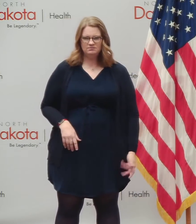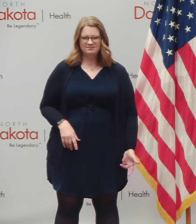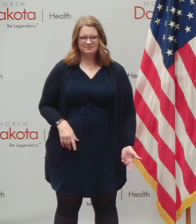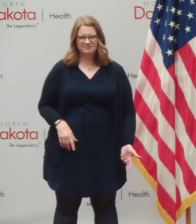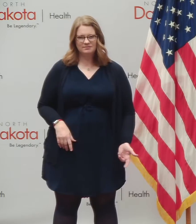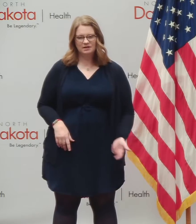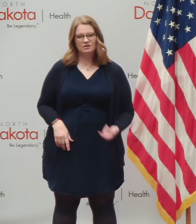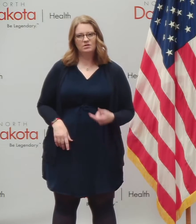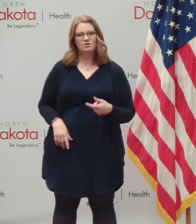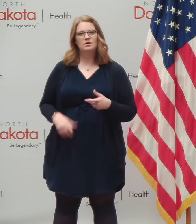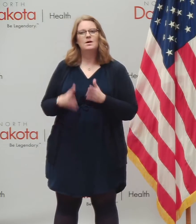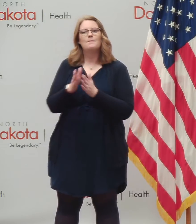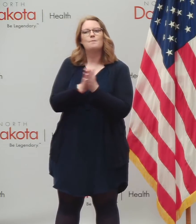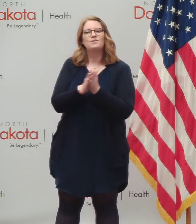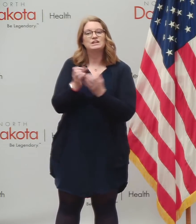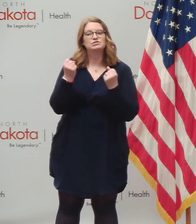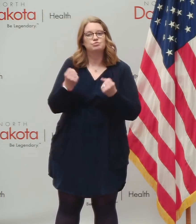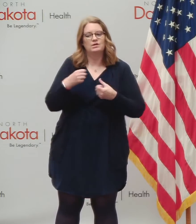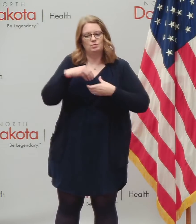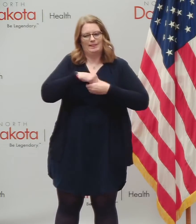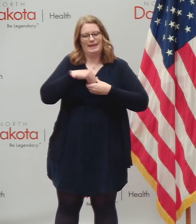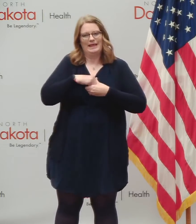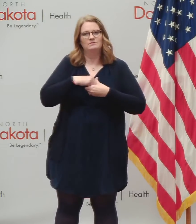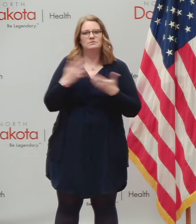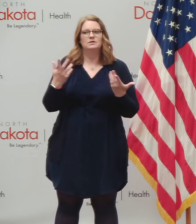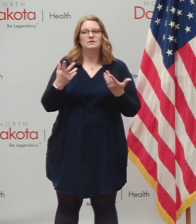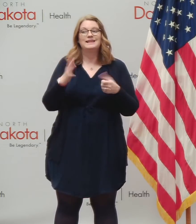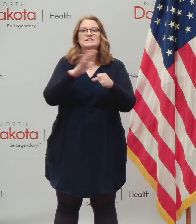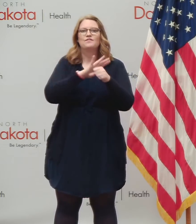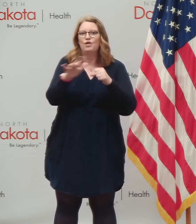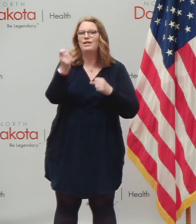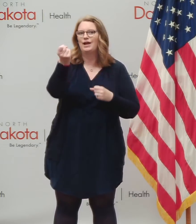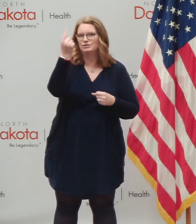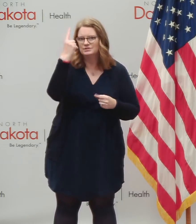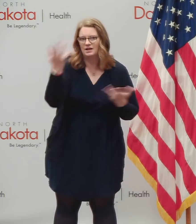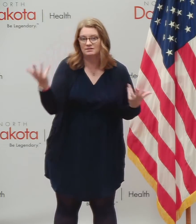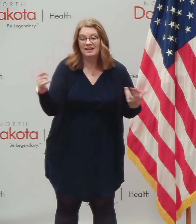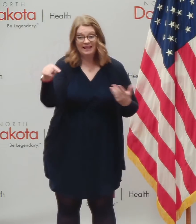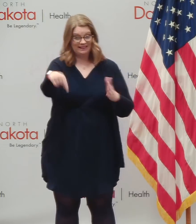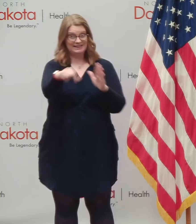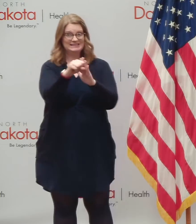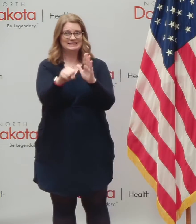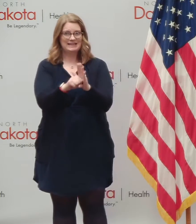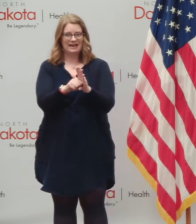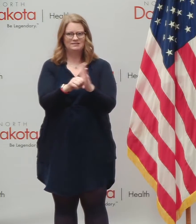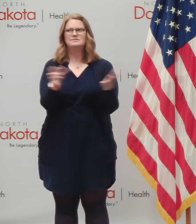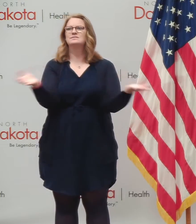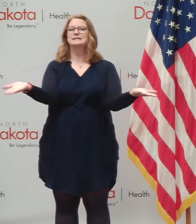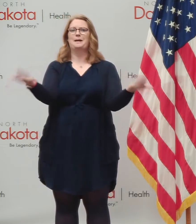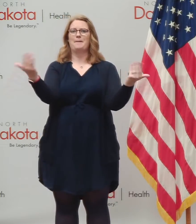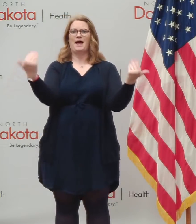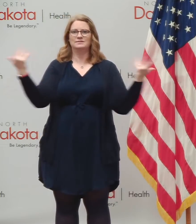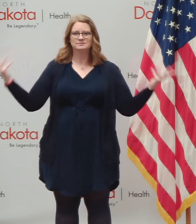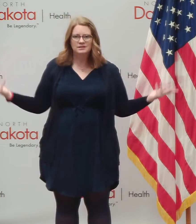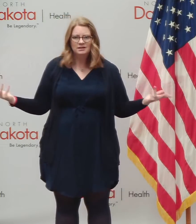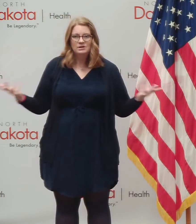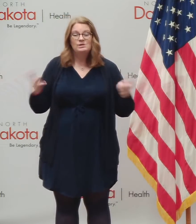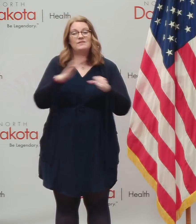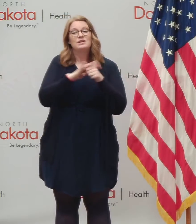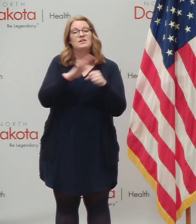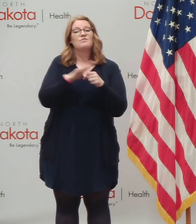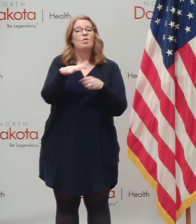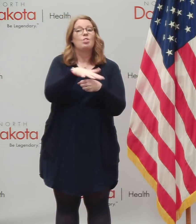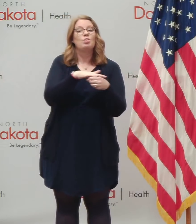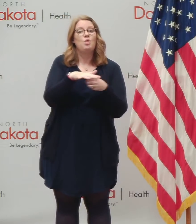motivation is strongest when it comes from within. And so let's just understand that. And as a state, we're small enough that we got enough local leaders here, local